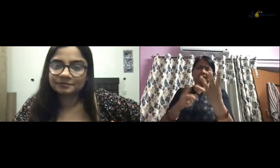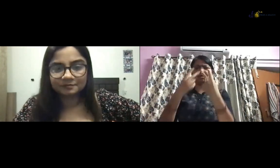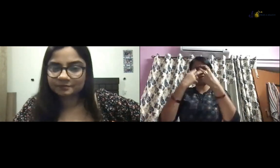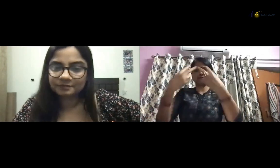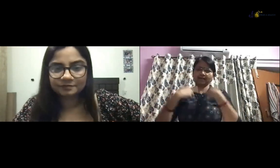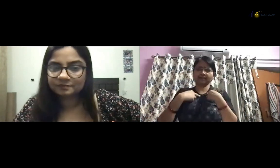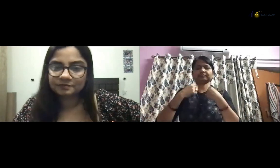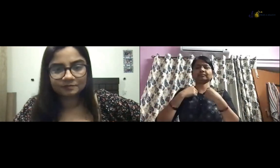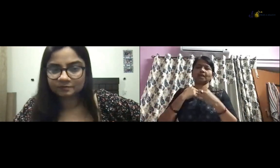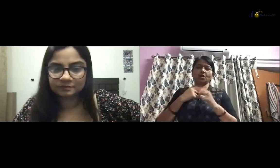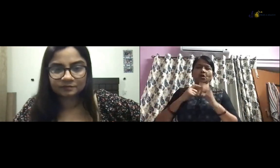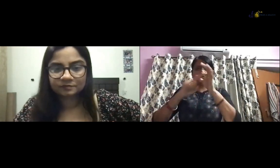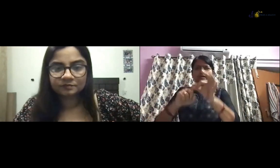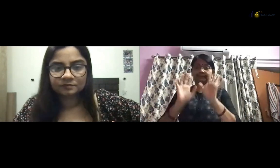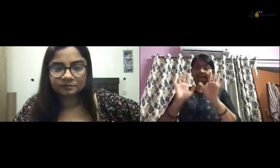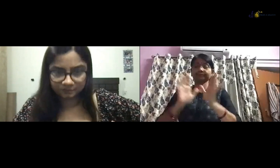Yes, I have 4 questions.